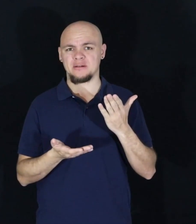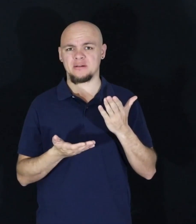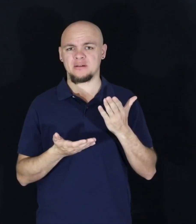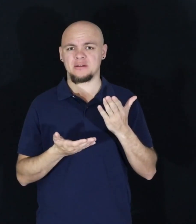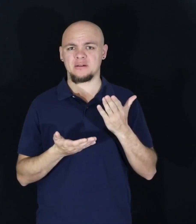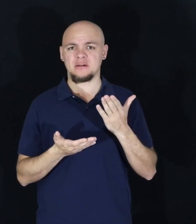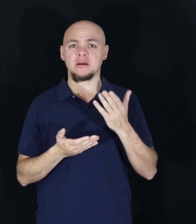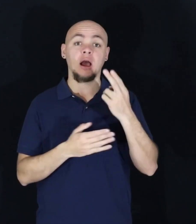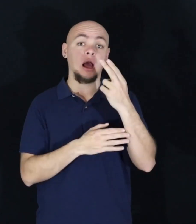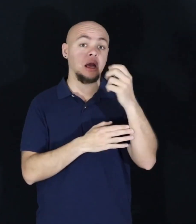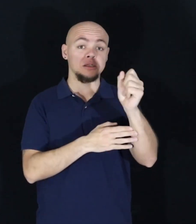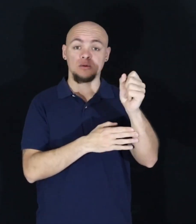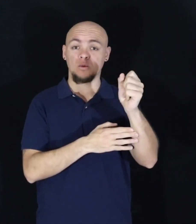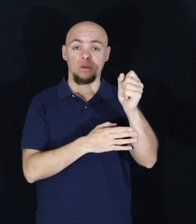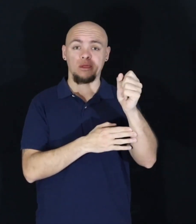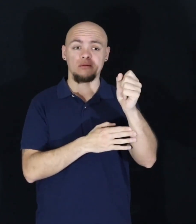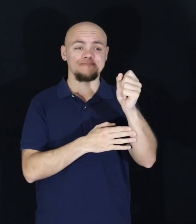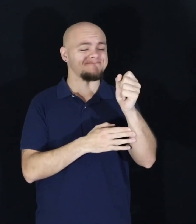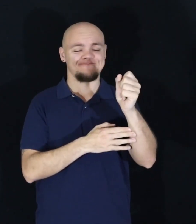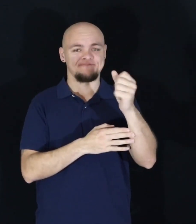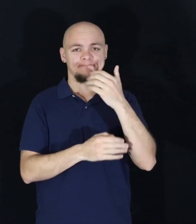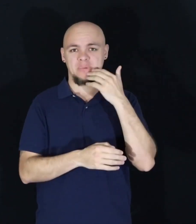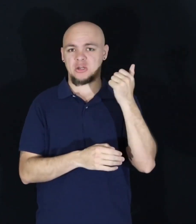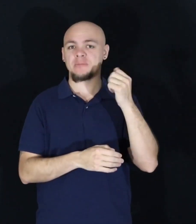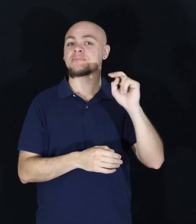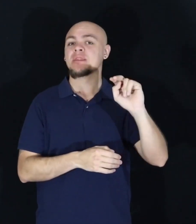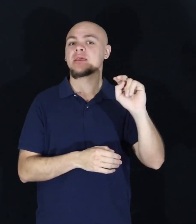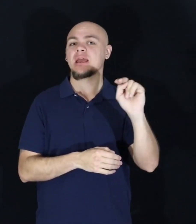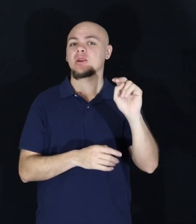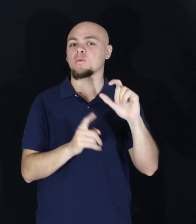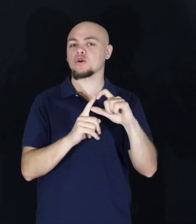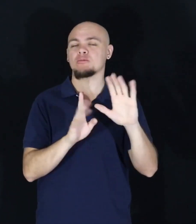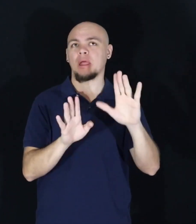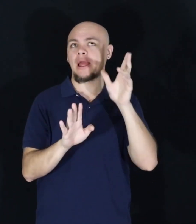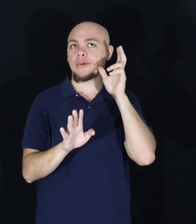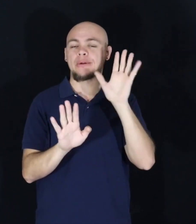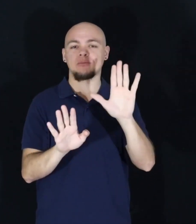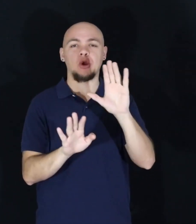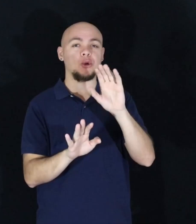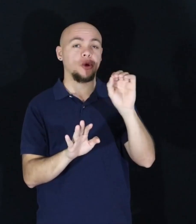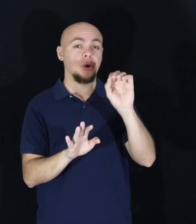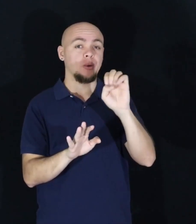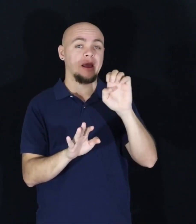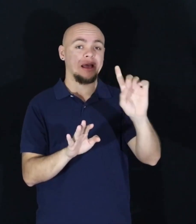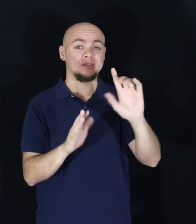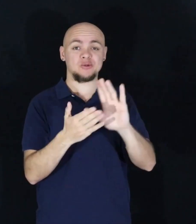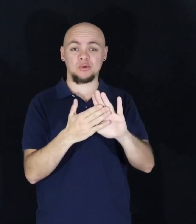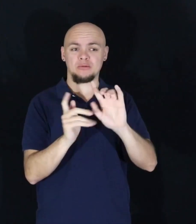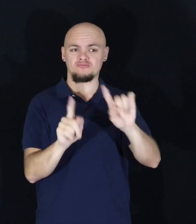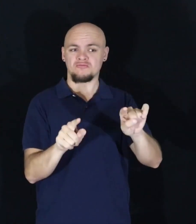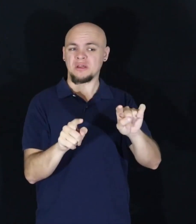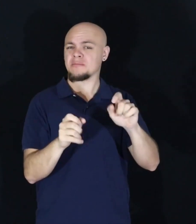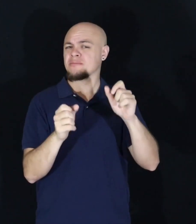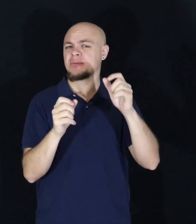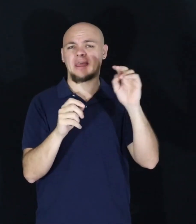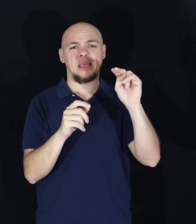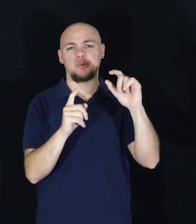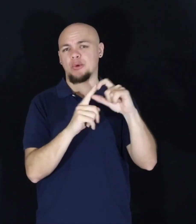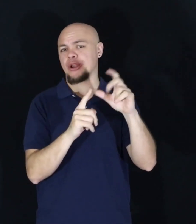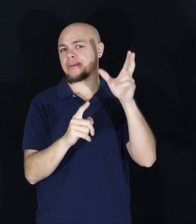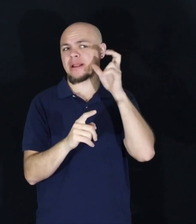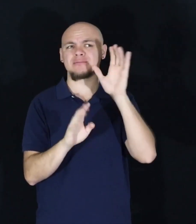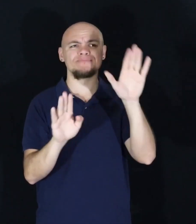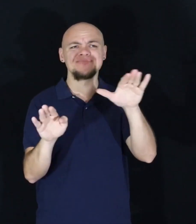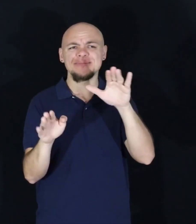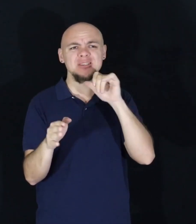Once high school hit, it didn't get much better. I would hear the N-word. I went to a co-ed school and would hear the N-word constantly. When I would tell people not to